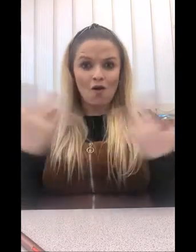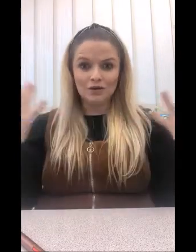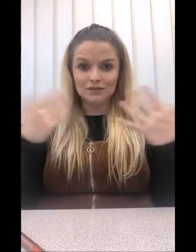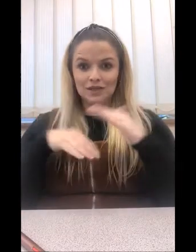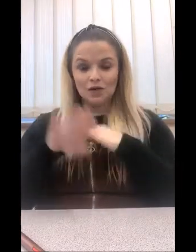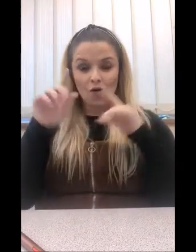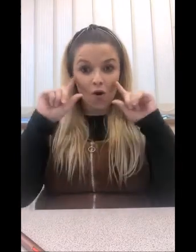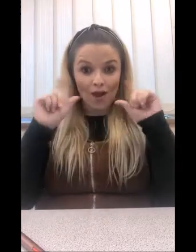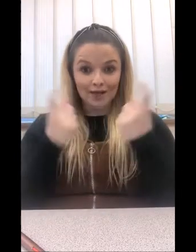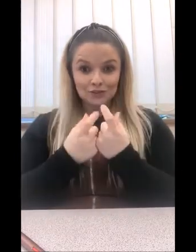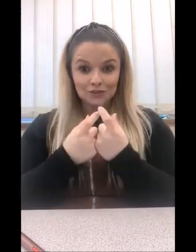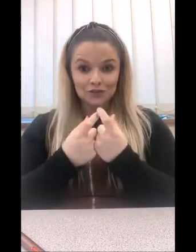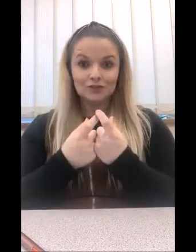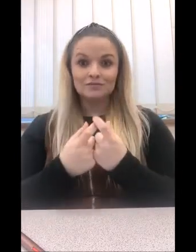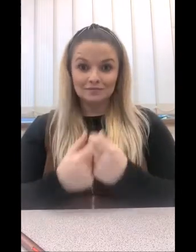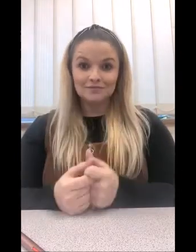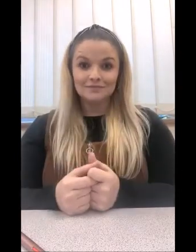I studied a lot at college.